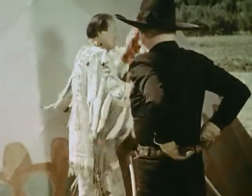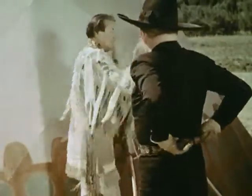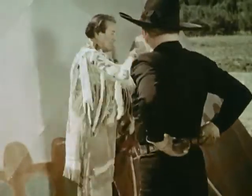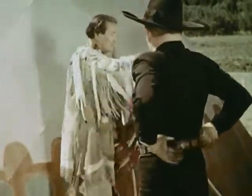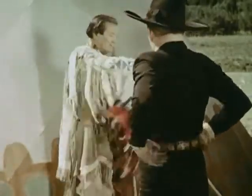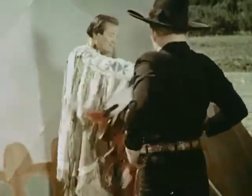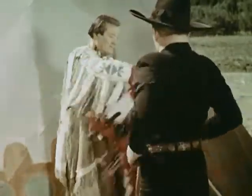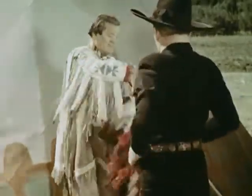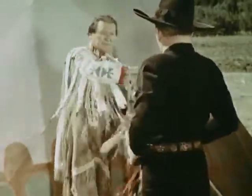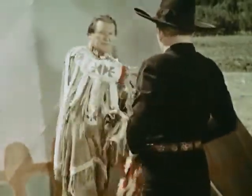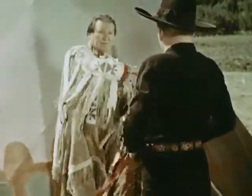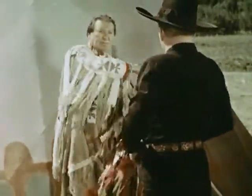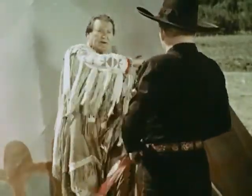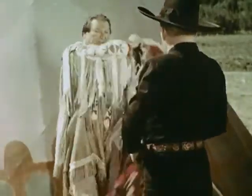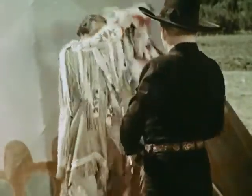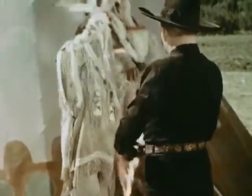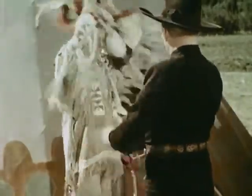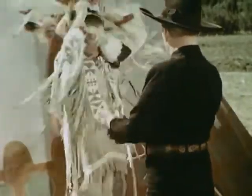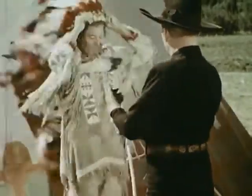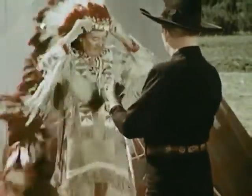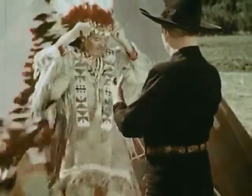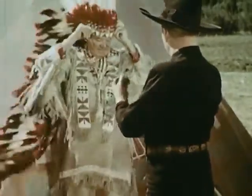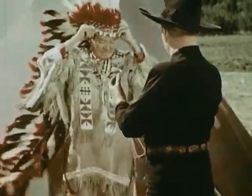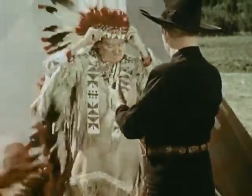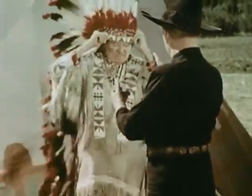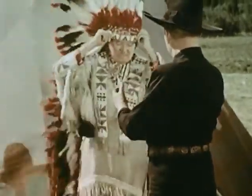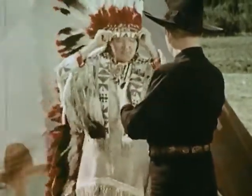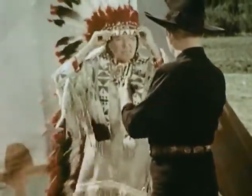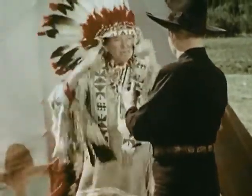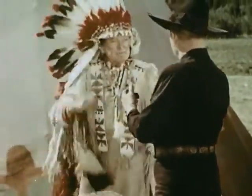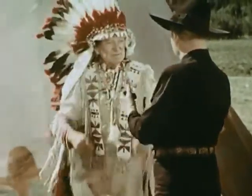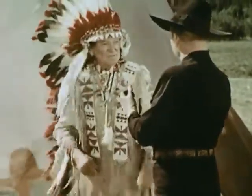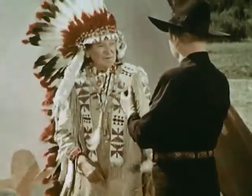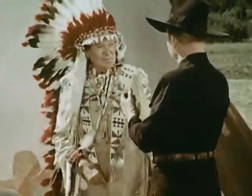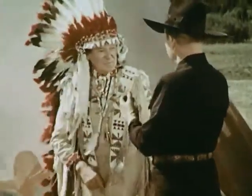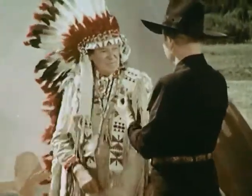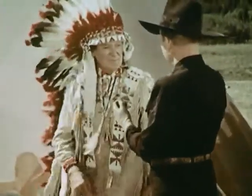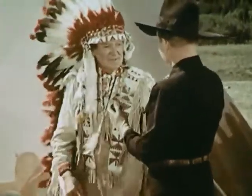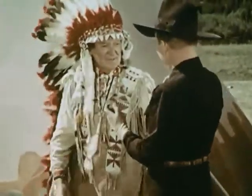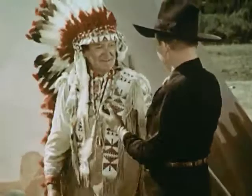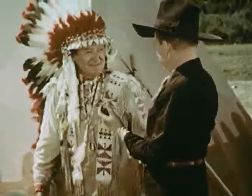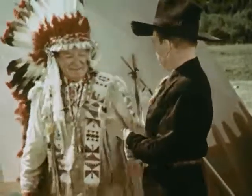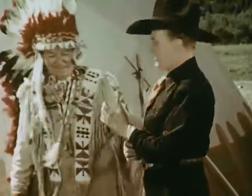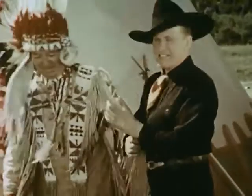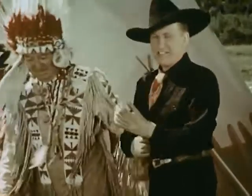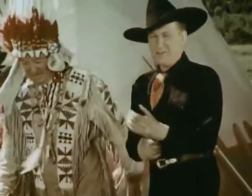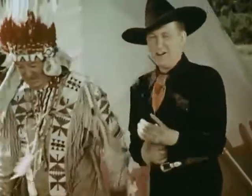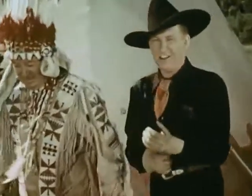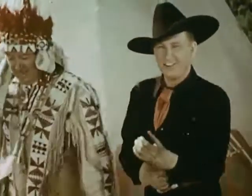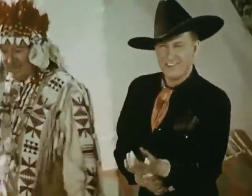Some from Crow Agency, Sioux from Pine Ridge, Arapaho and Shoshone from Wind River. Good. I'll be glad to see them all.